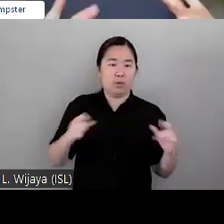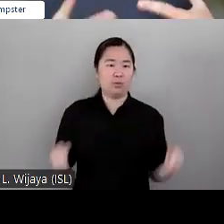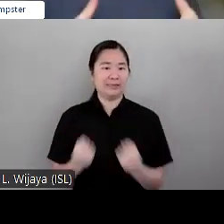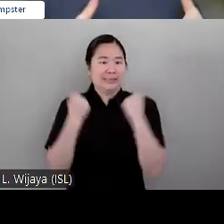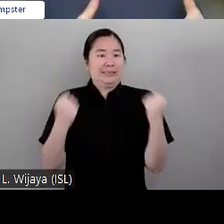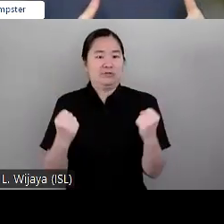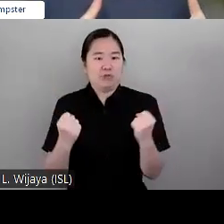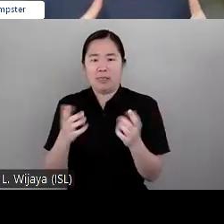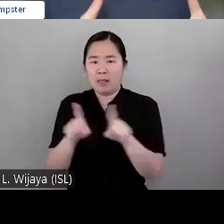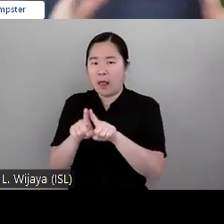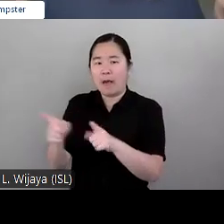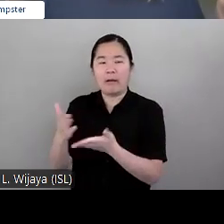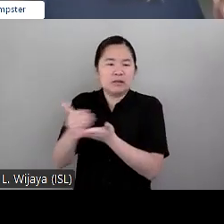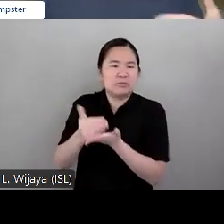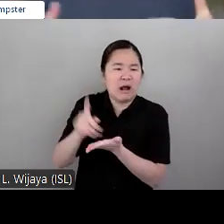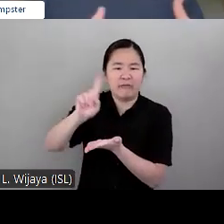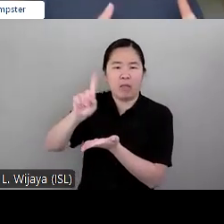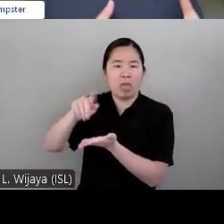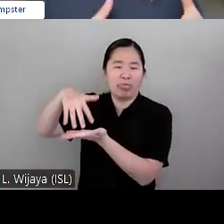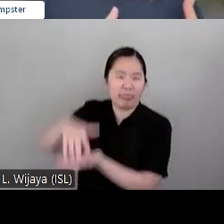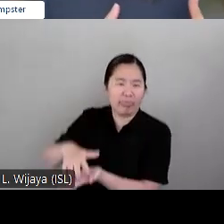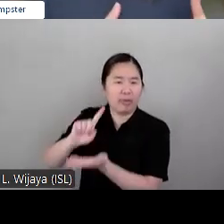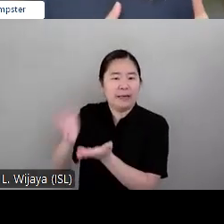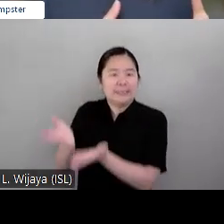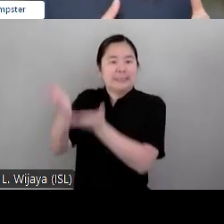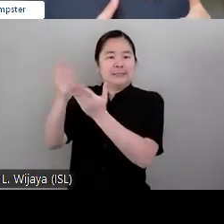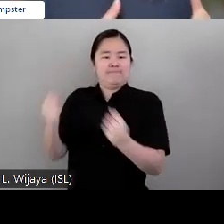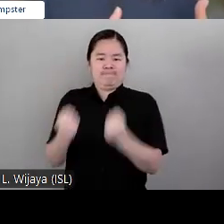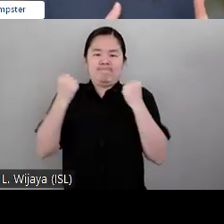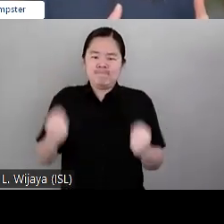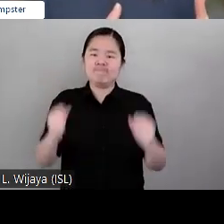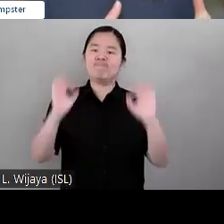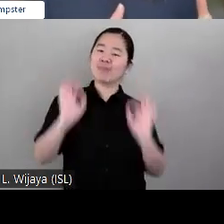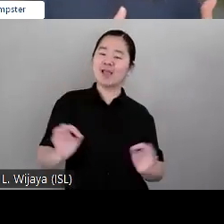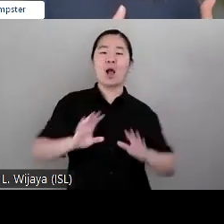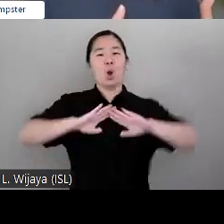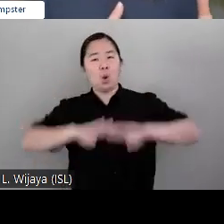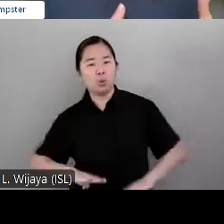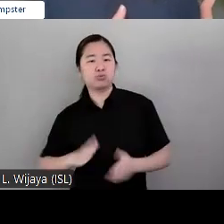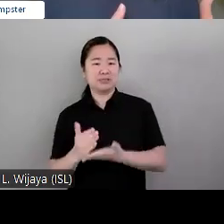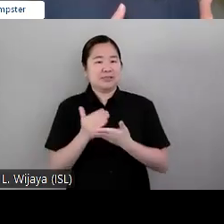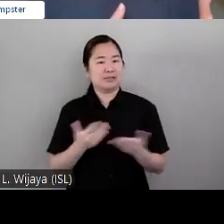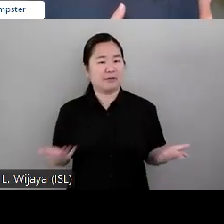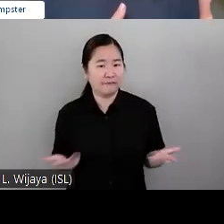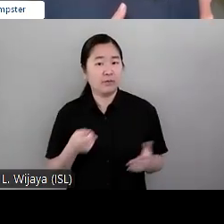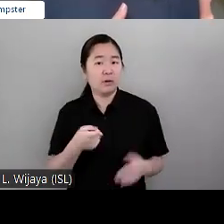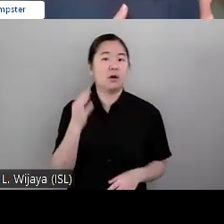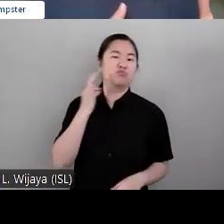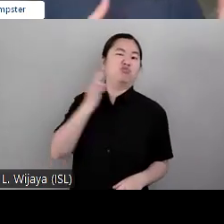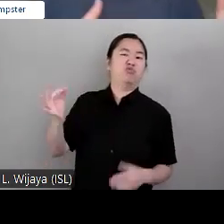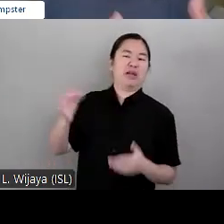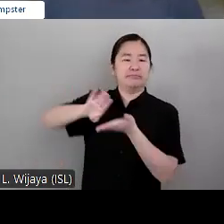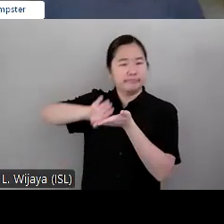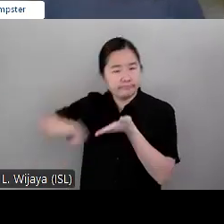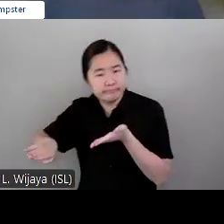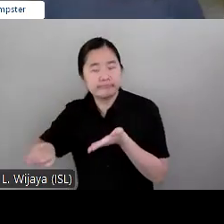need to make sure, this learning piece will hopefully help organizations to make sure that safeguarding remains a priority in